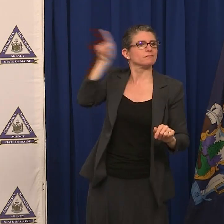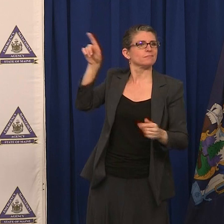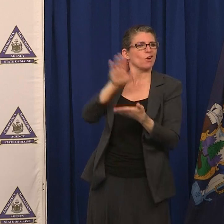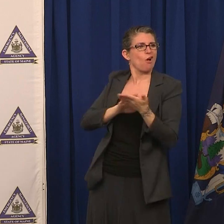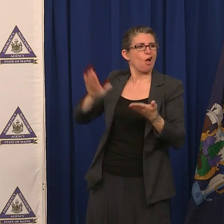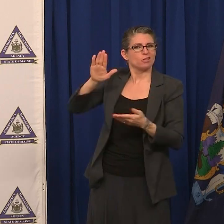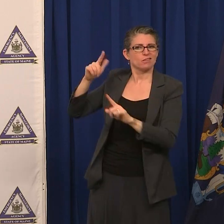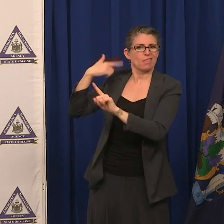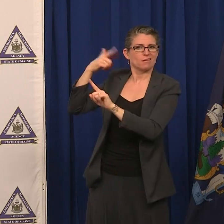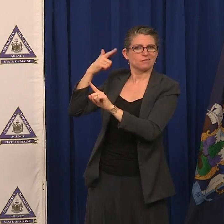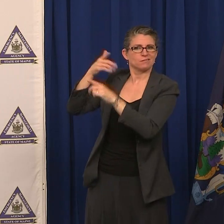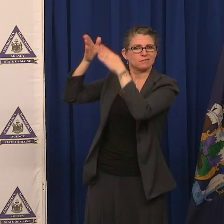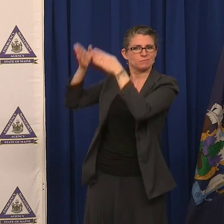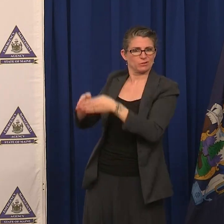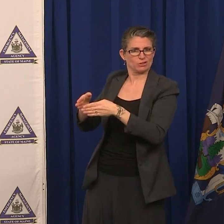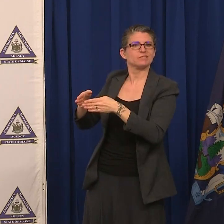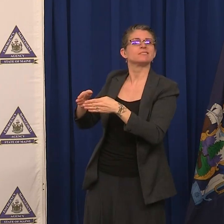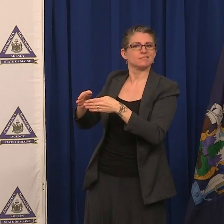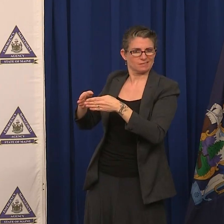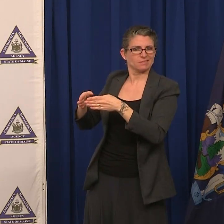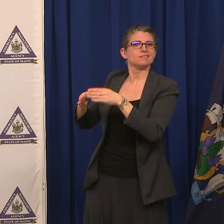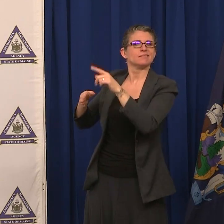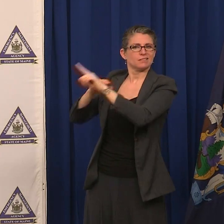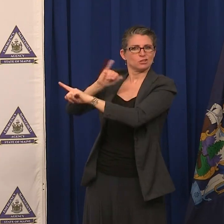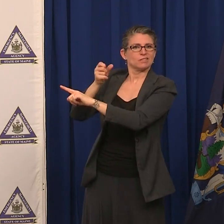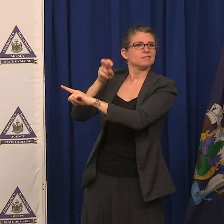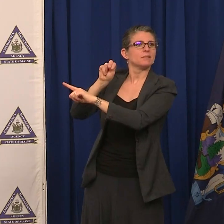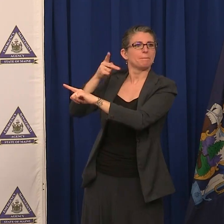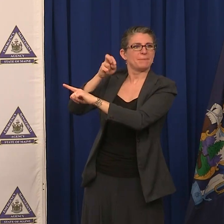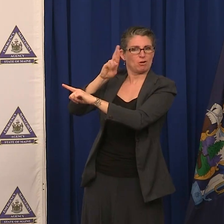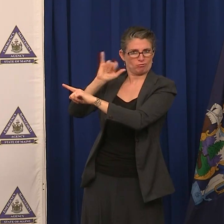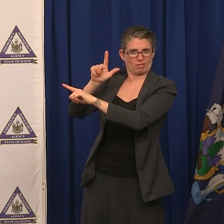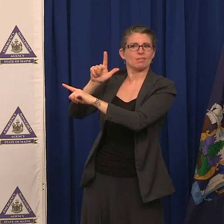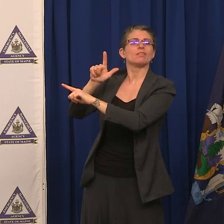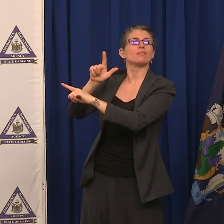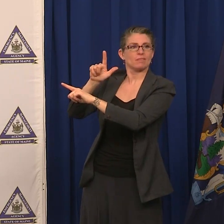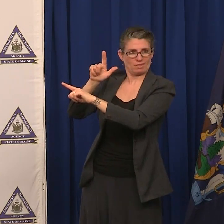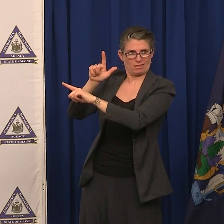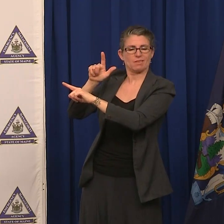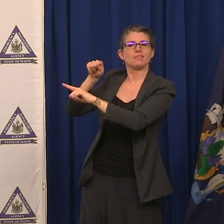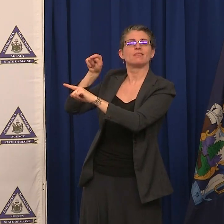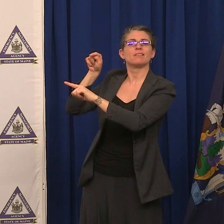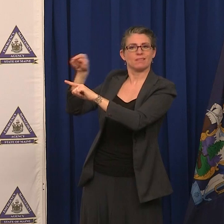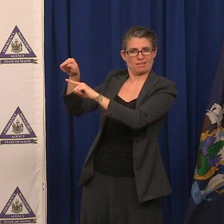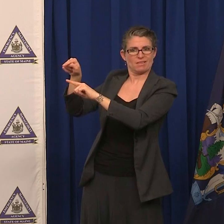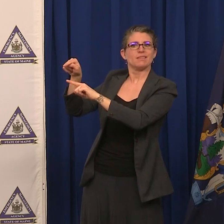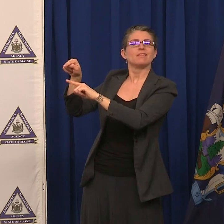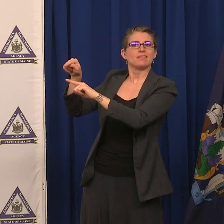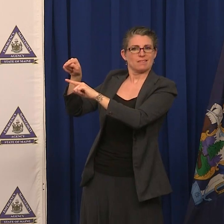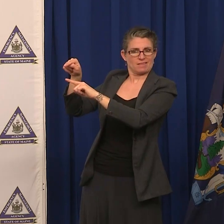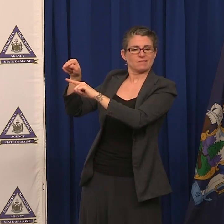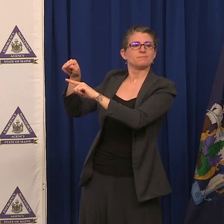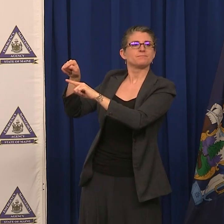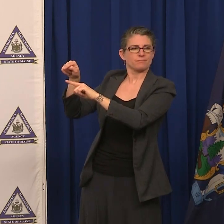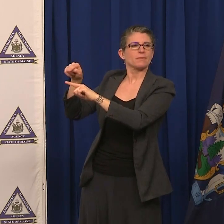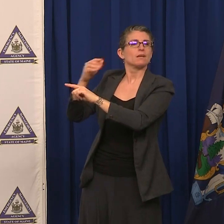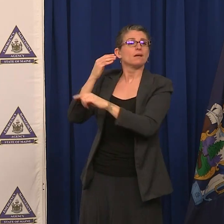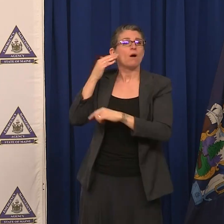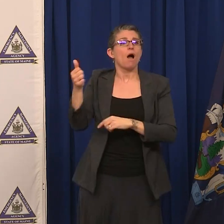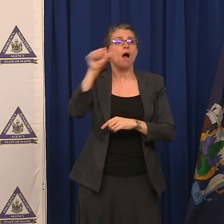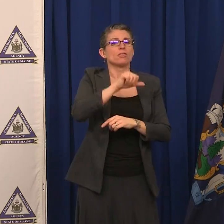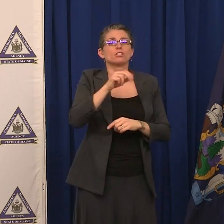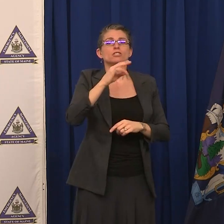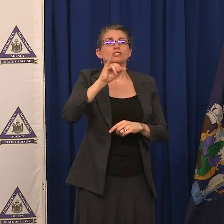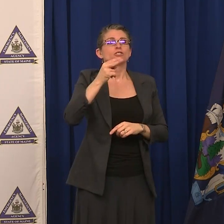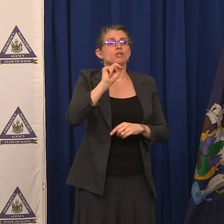of model that we also use. It was the most interesting and most relevant for our purposes is developed by